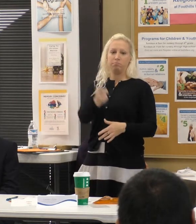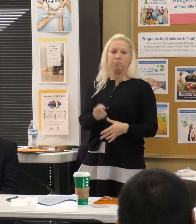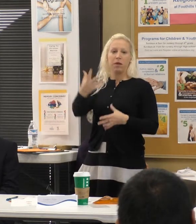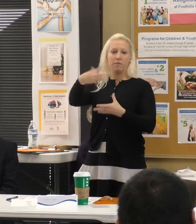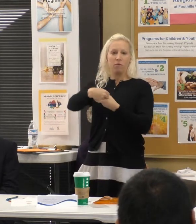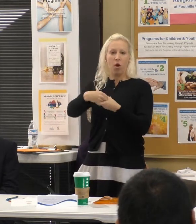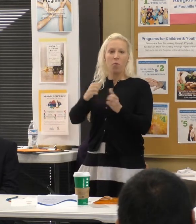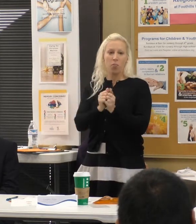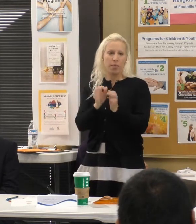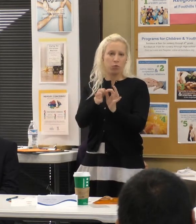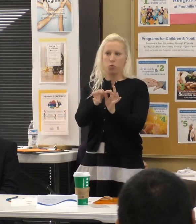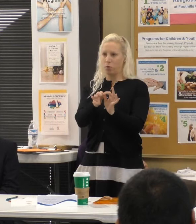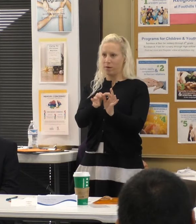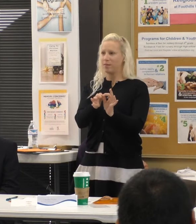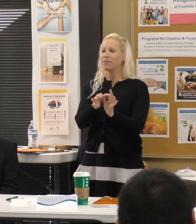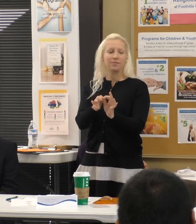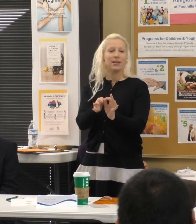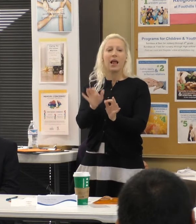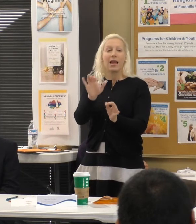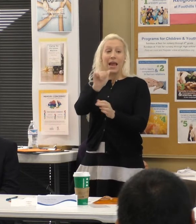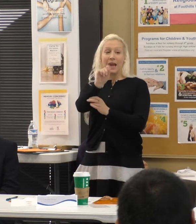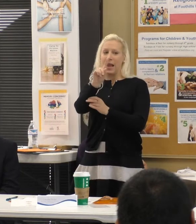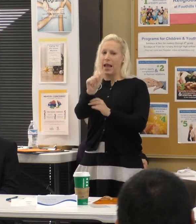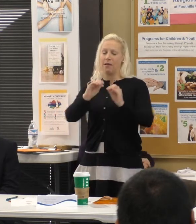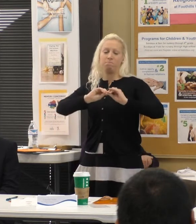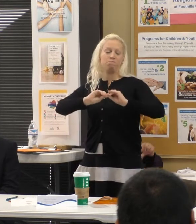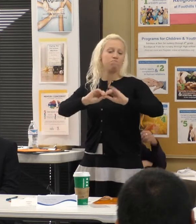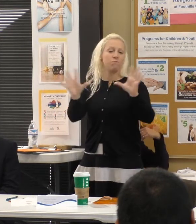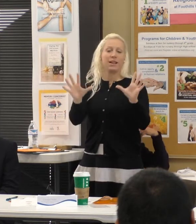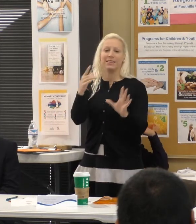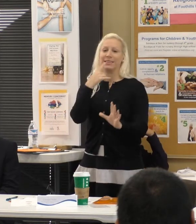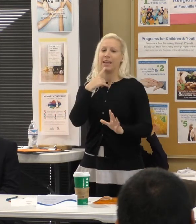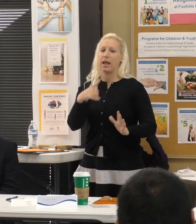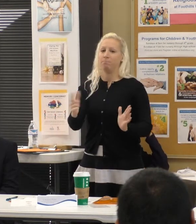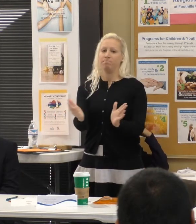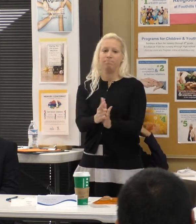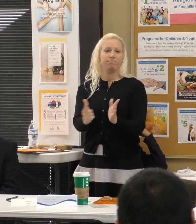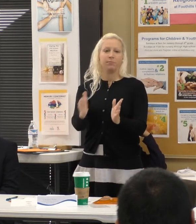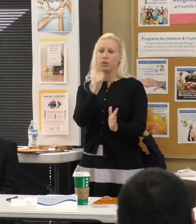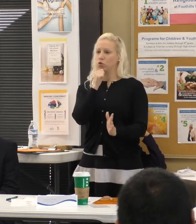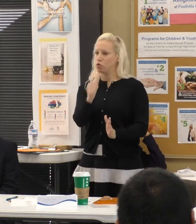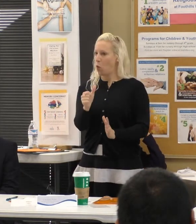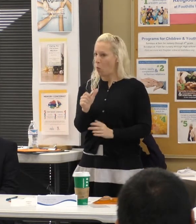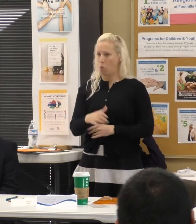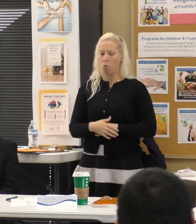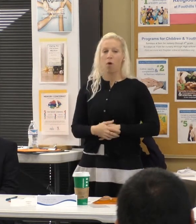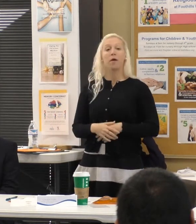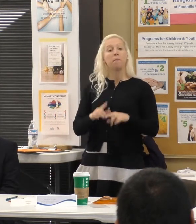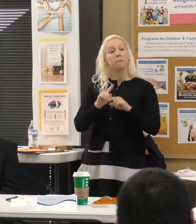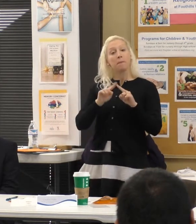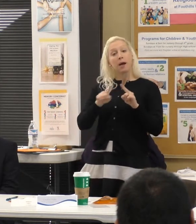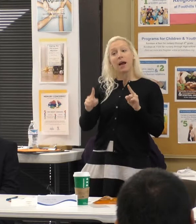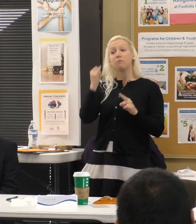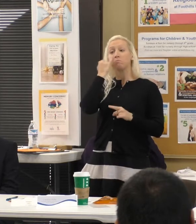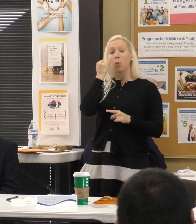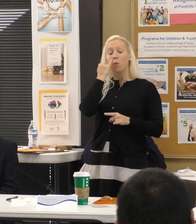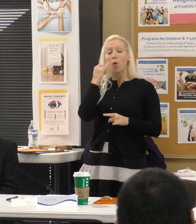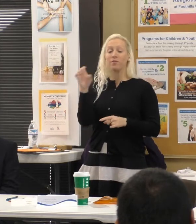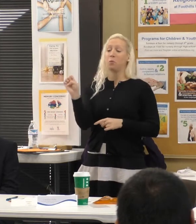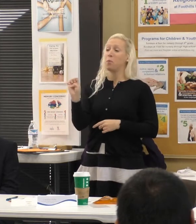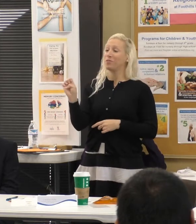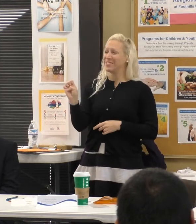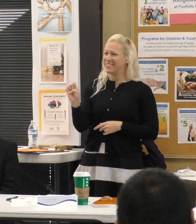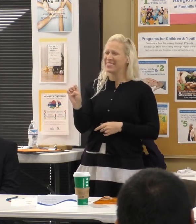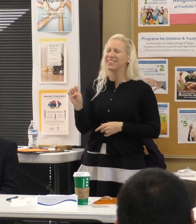Also, sometimes with children, they use interpreters, and ADA is very clear.